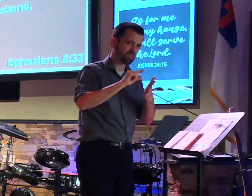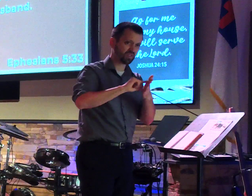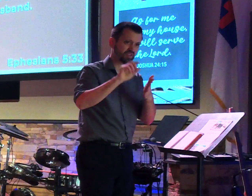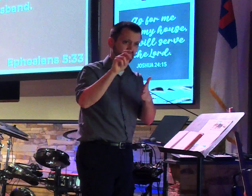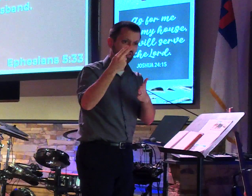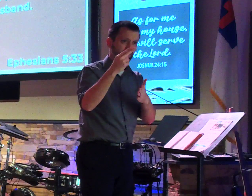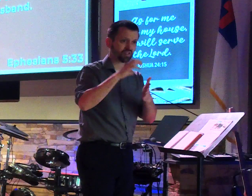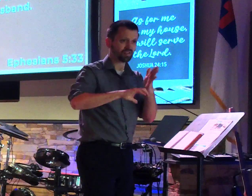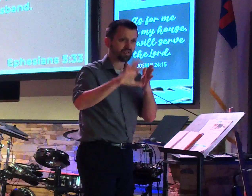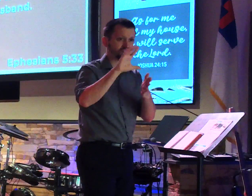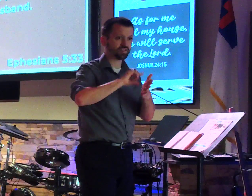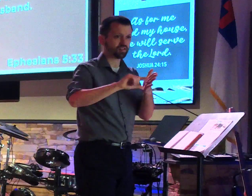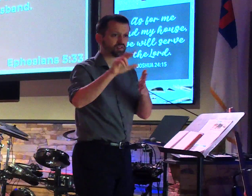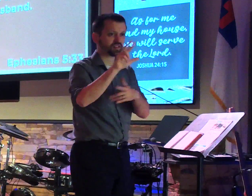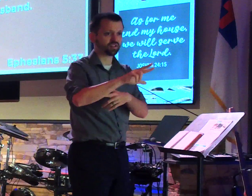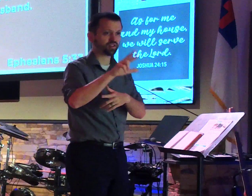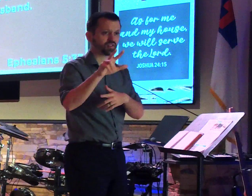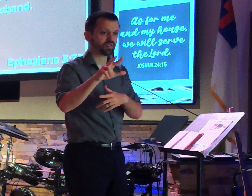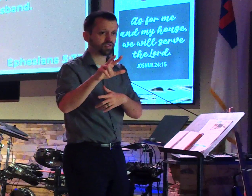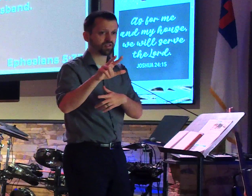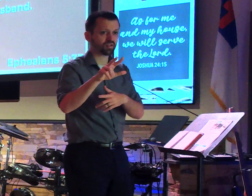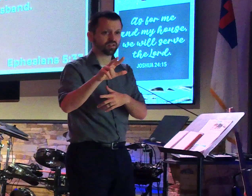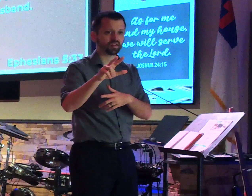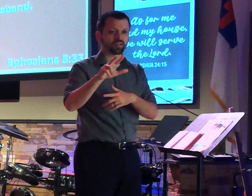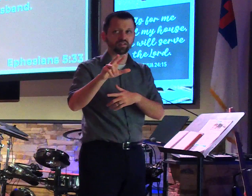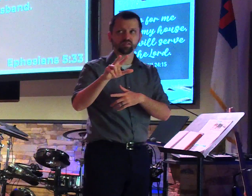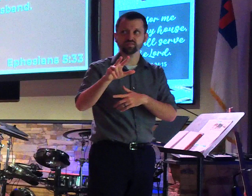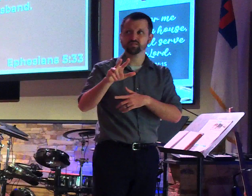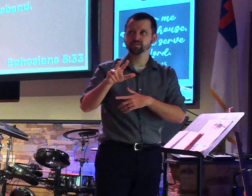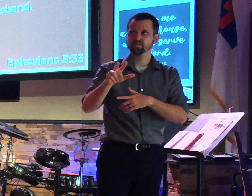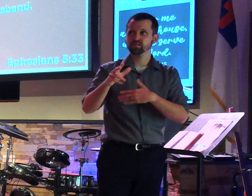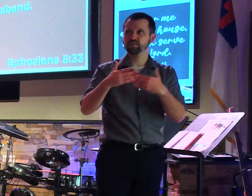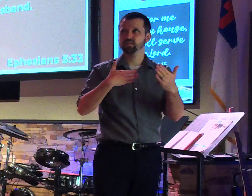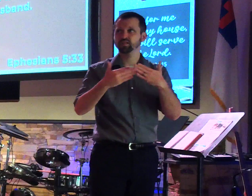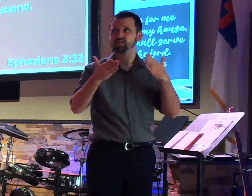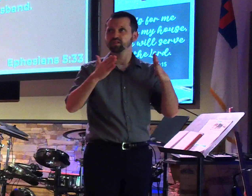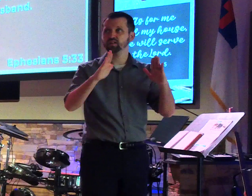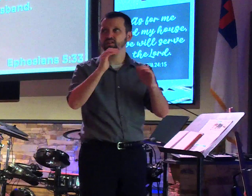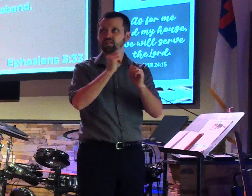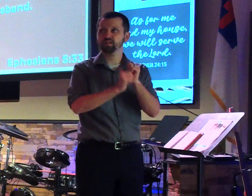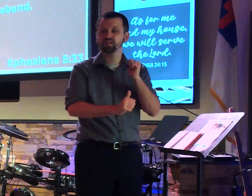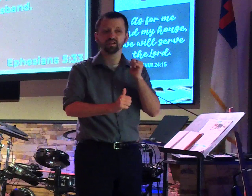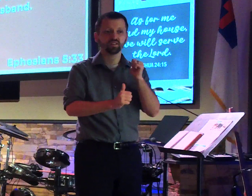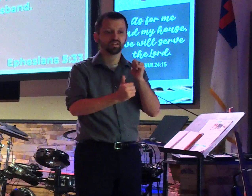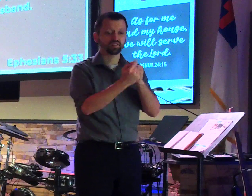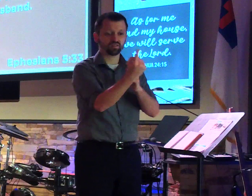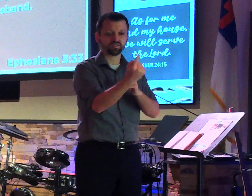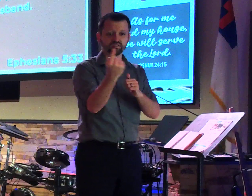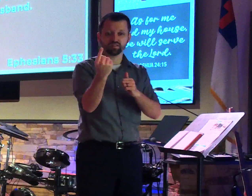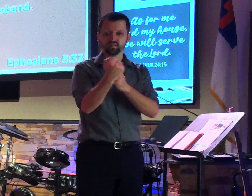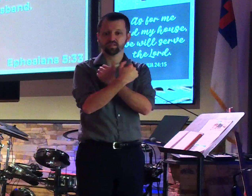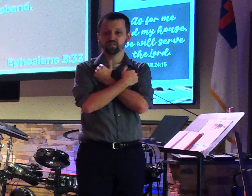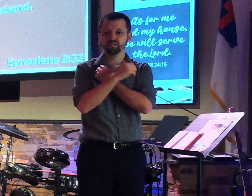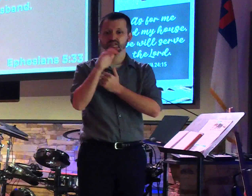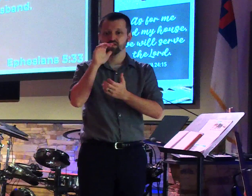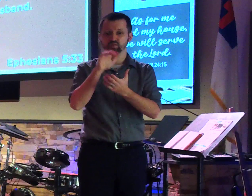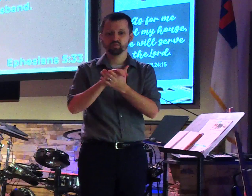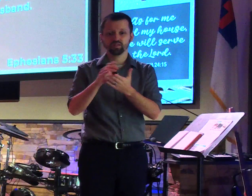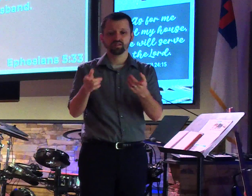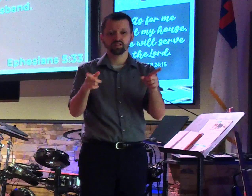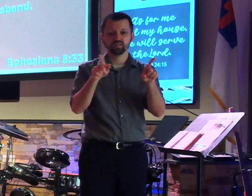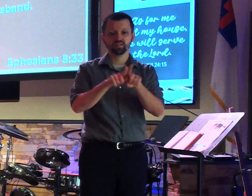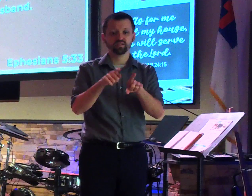Ephesians 5:33. It's on the screen also. It says, however, let each one of you love his wife as